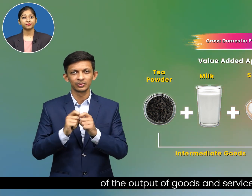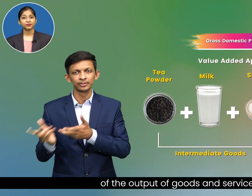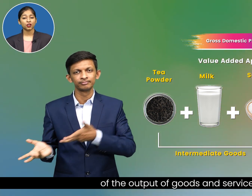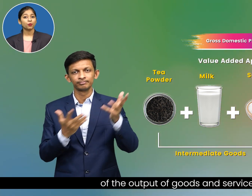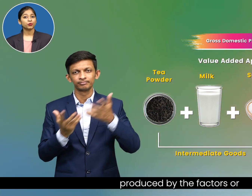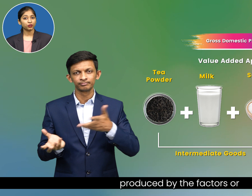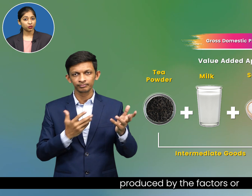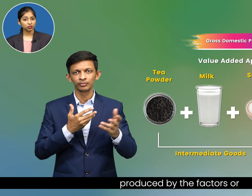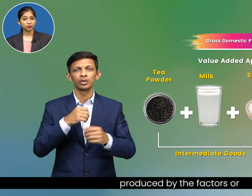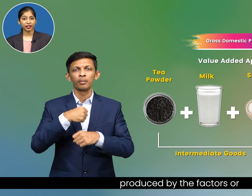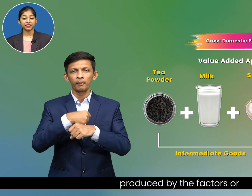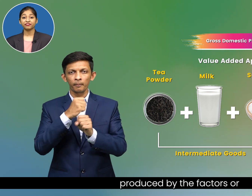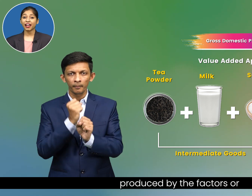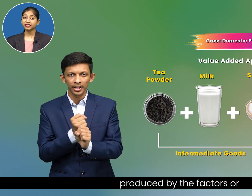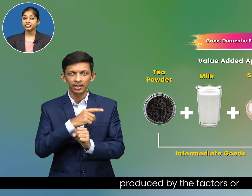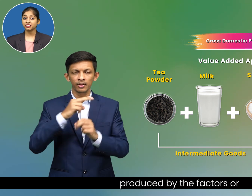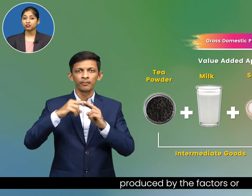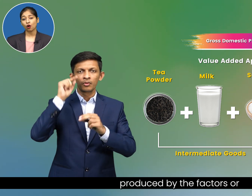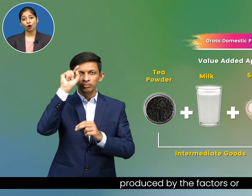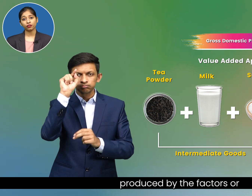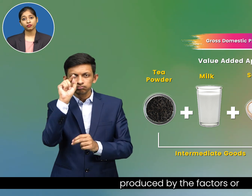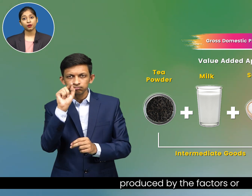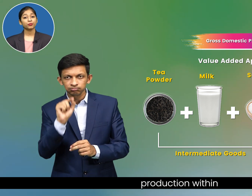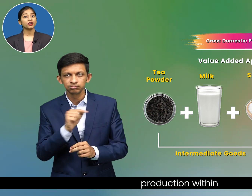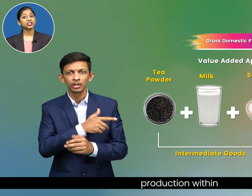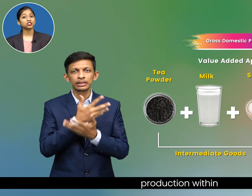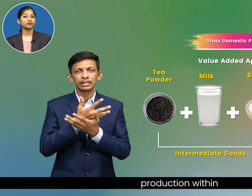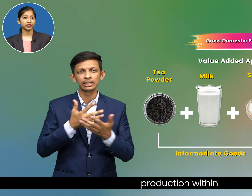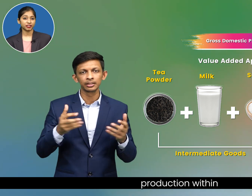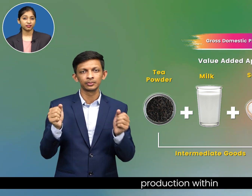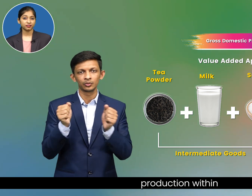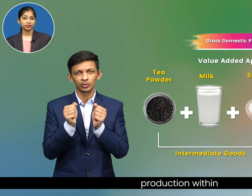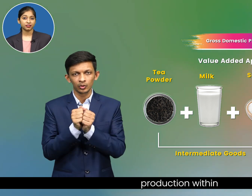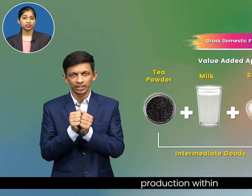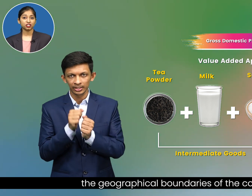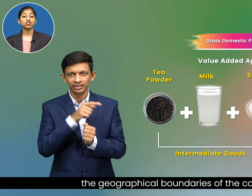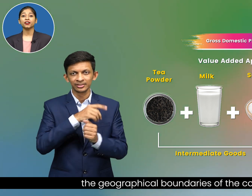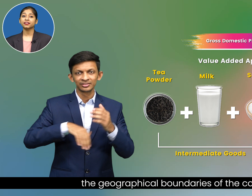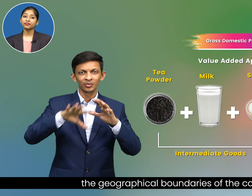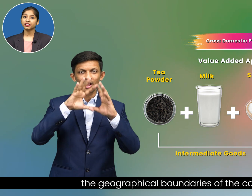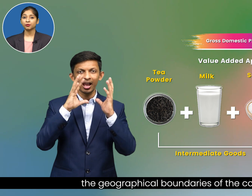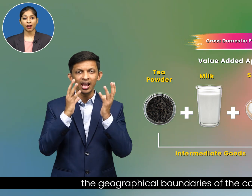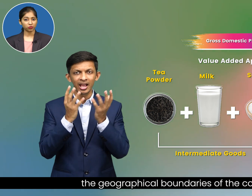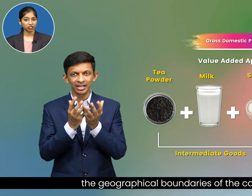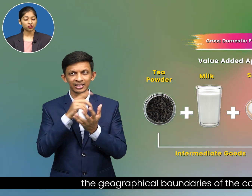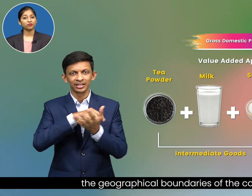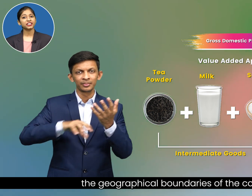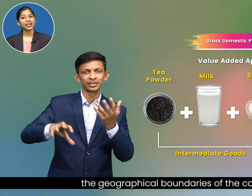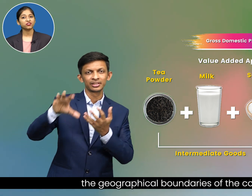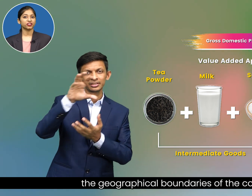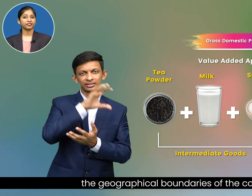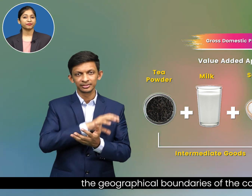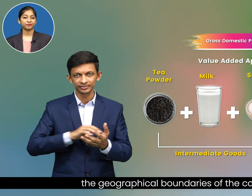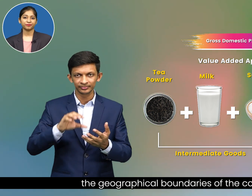services produced by the factors or production within the geographical boundaries of